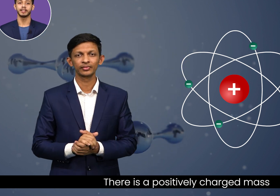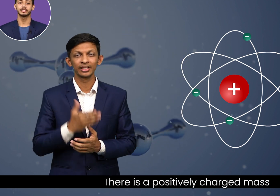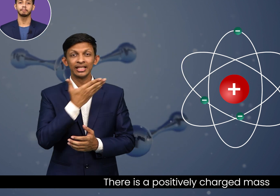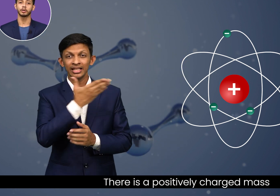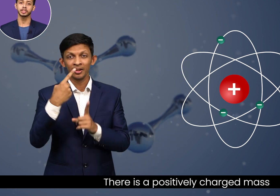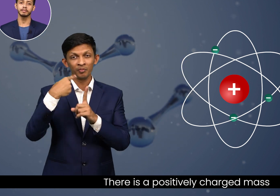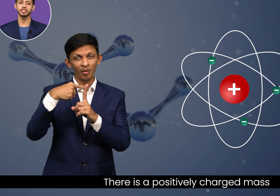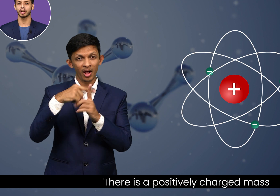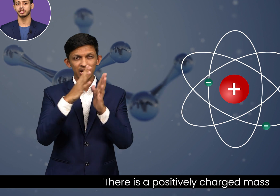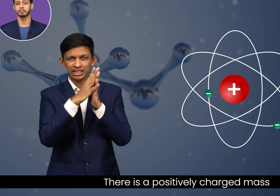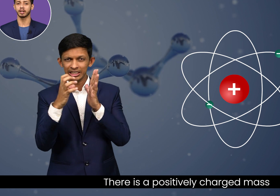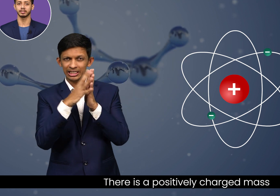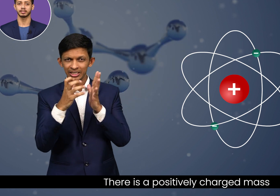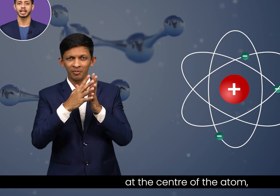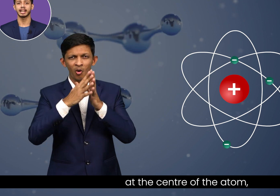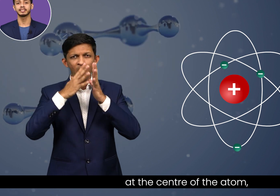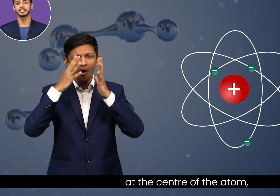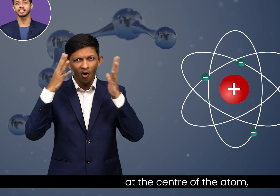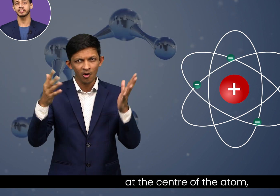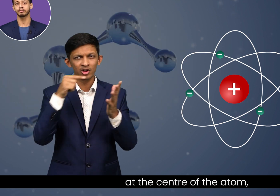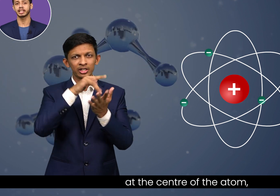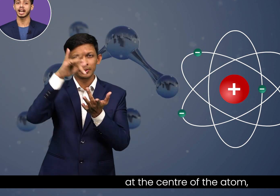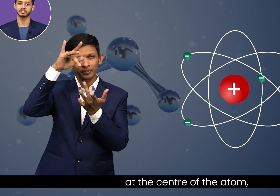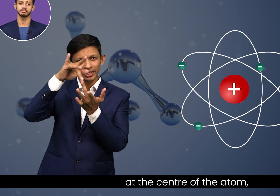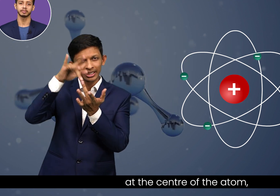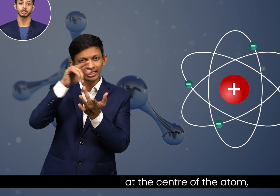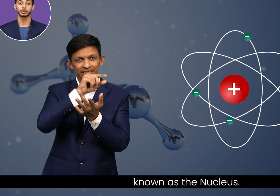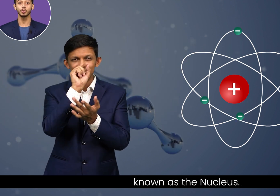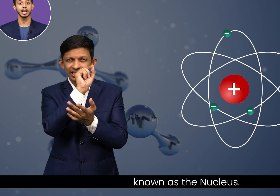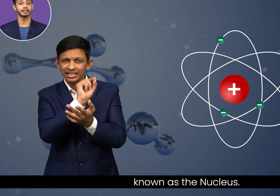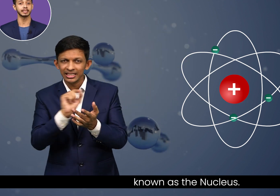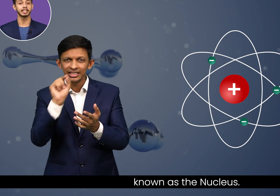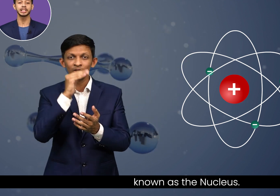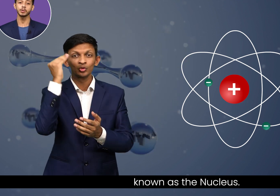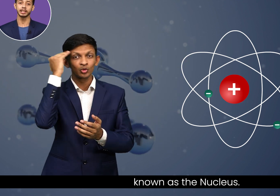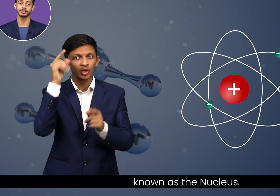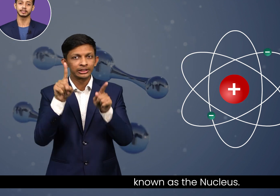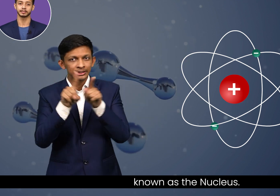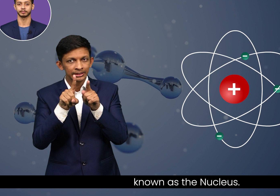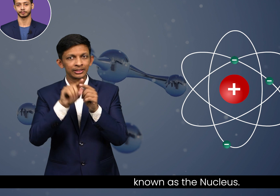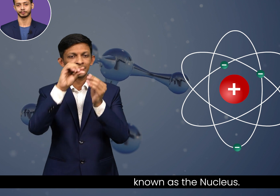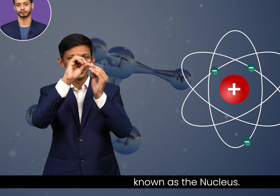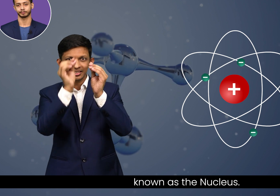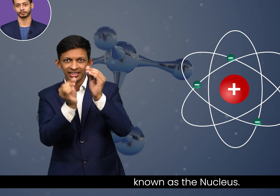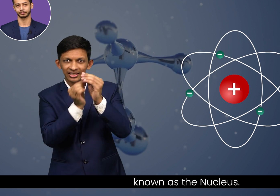There is a positively charged mass at the center of the atom known as the nucleus.